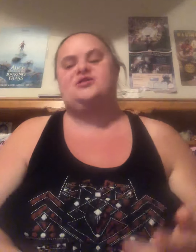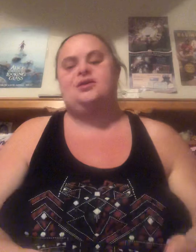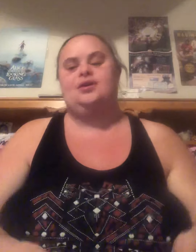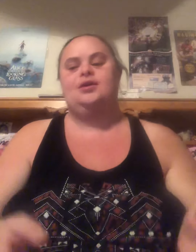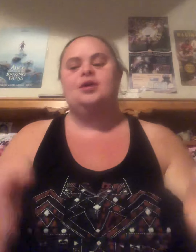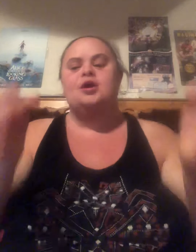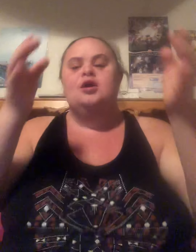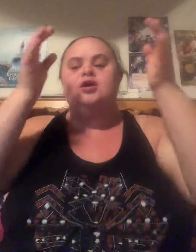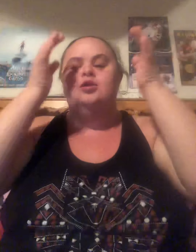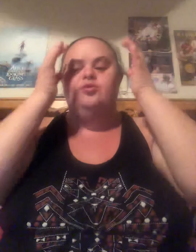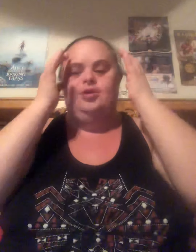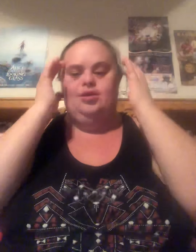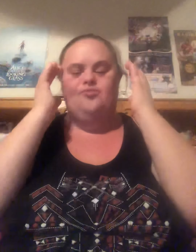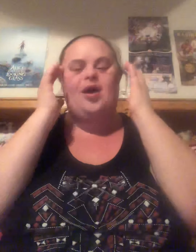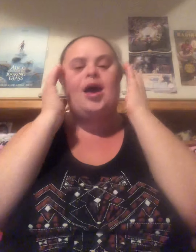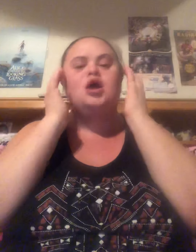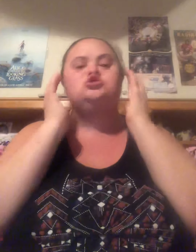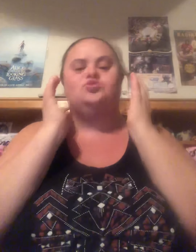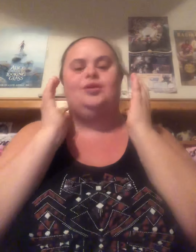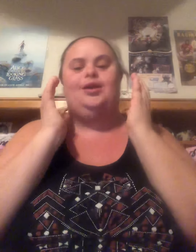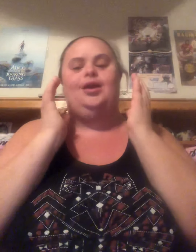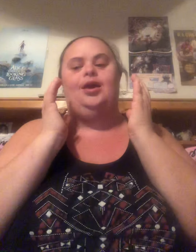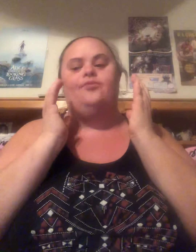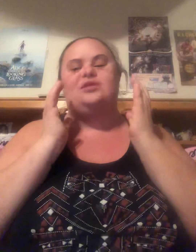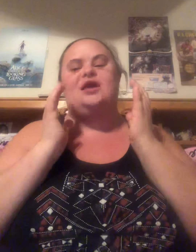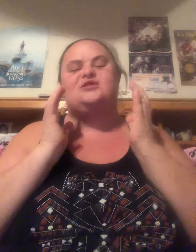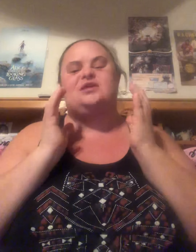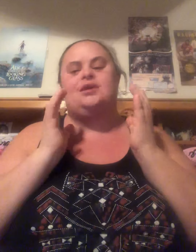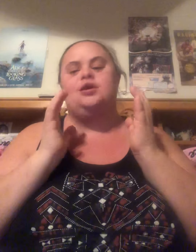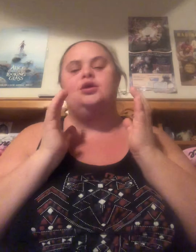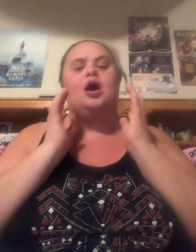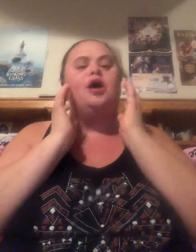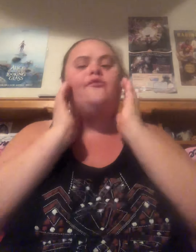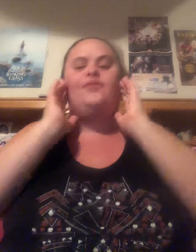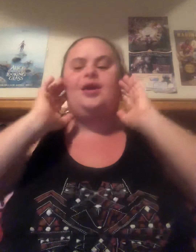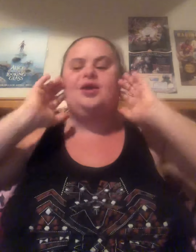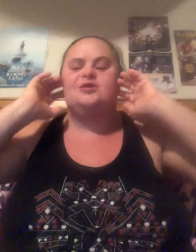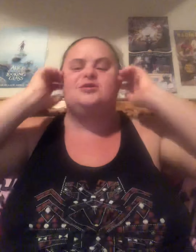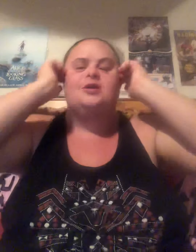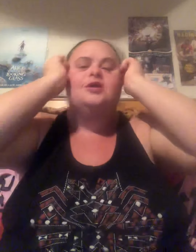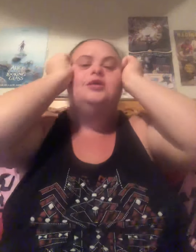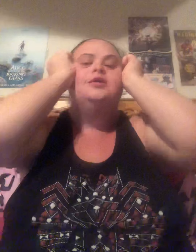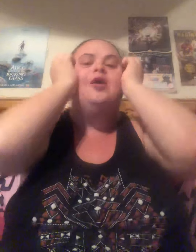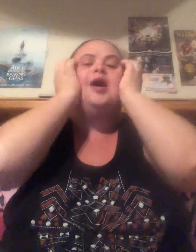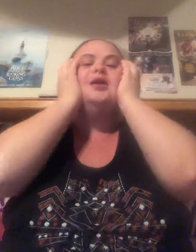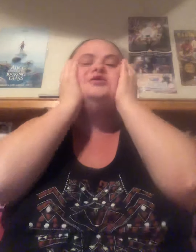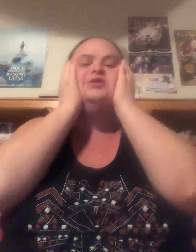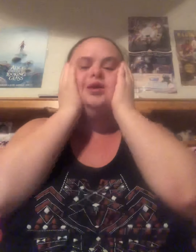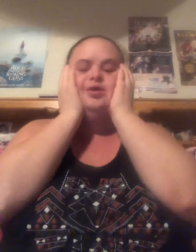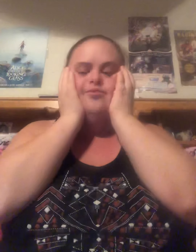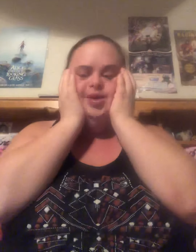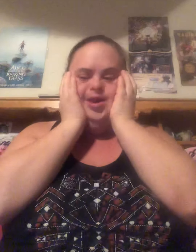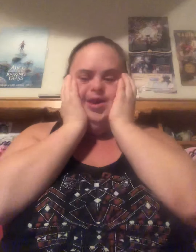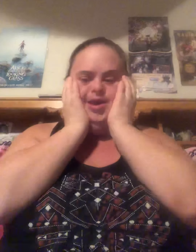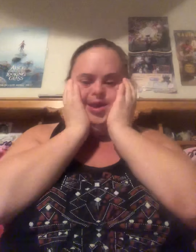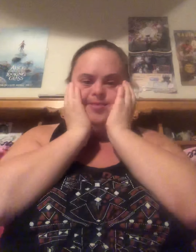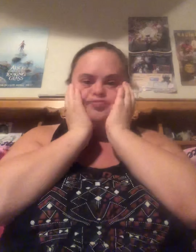see you in my dreams, I see your face haunting me.